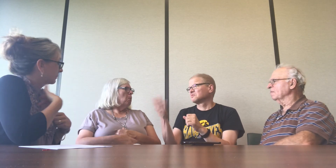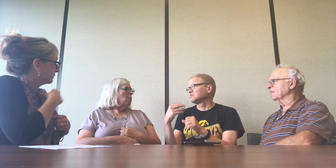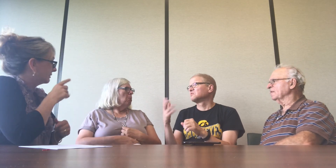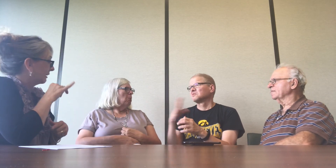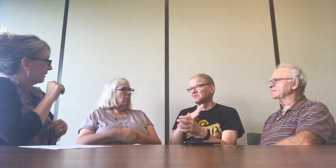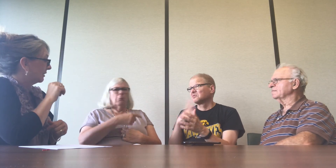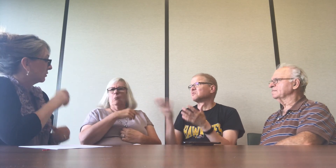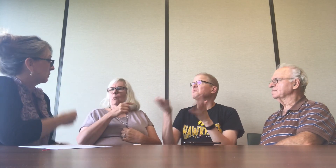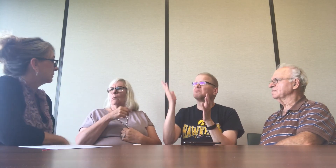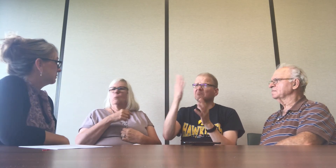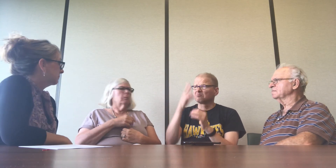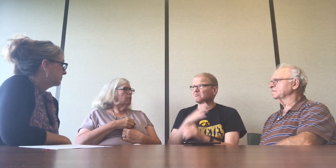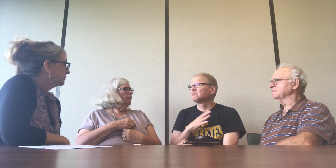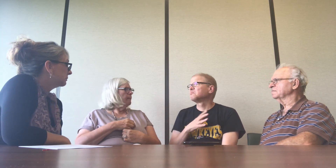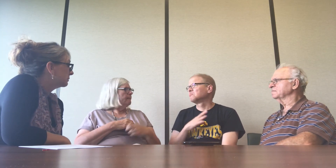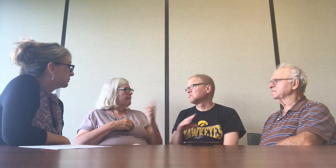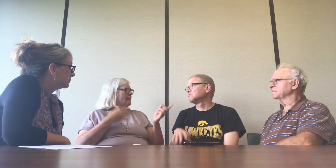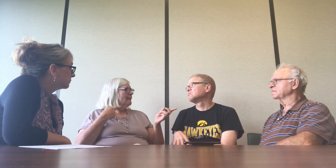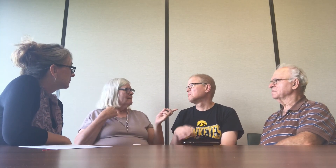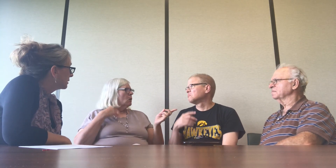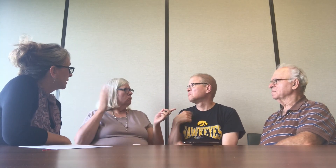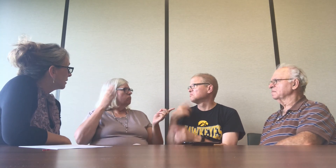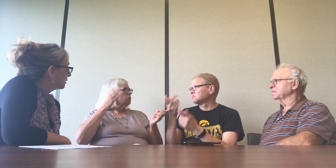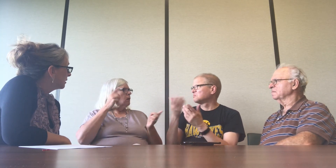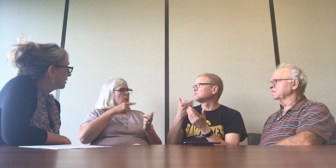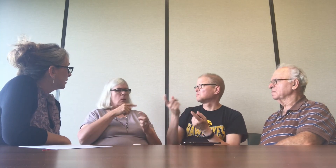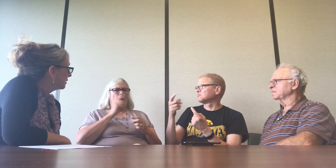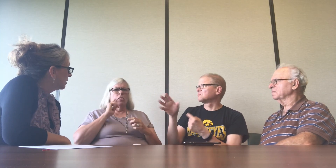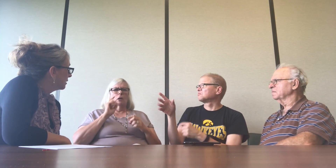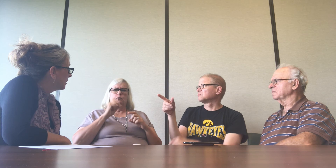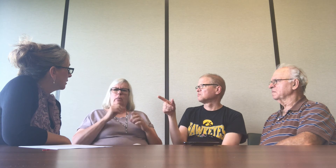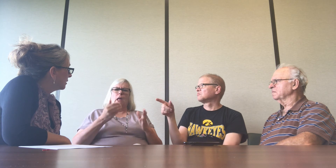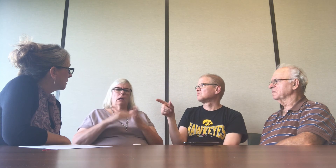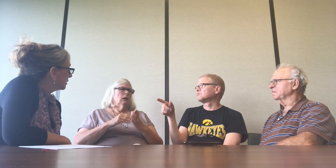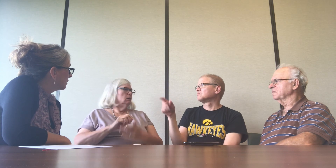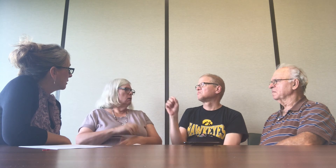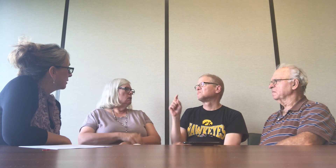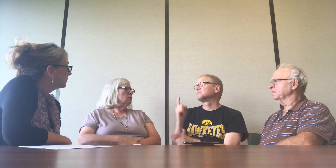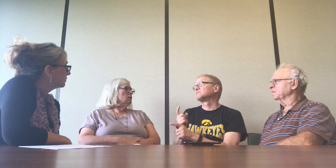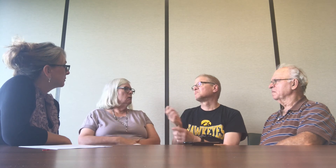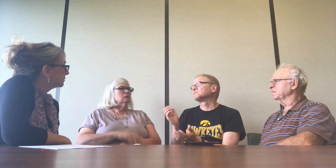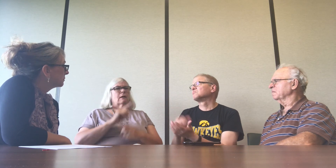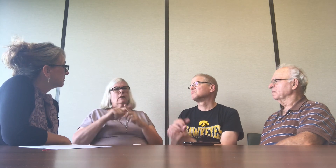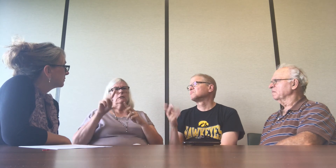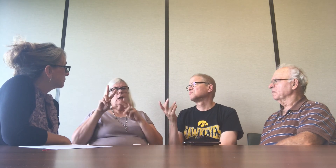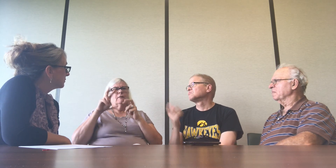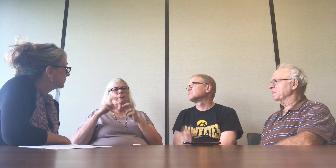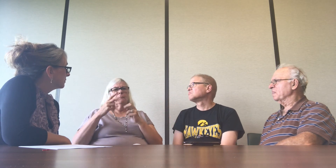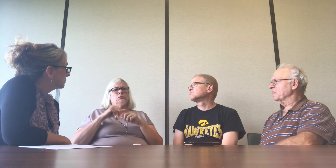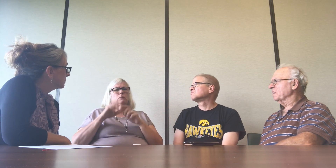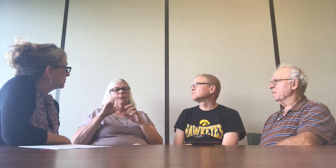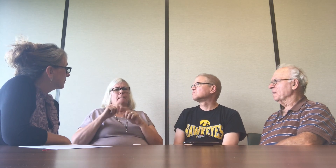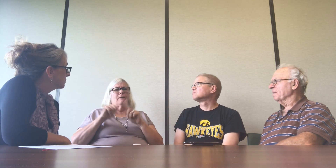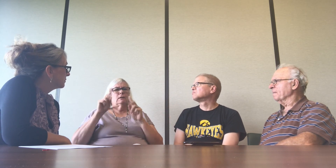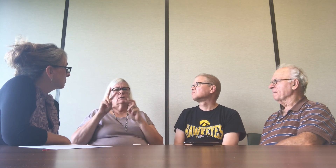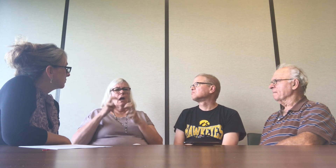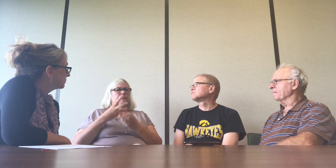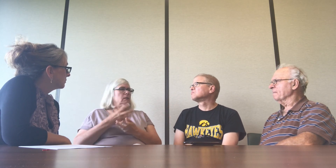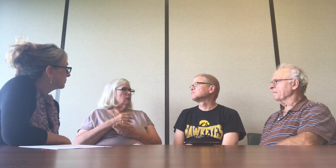as an organization? Albert, sure, come, and you could do a presentation. We, you know, sometimes have